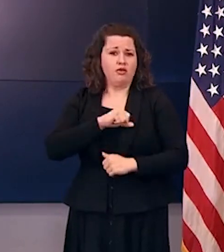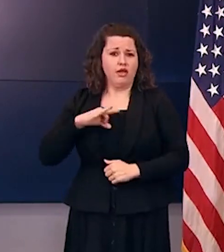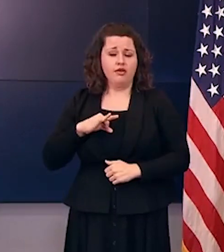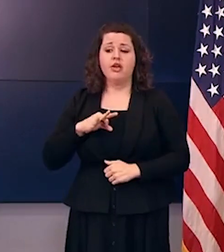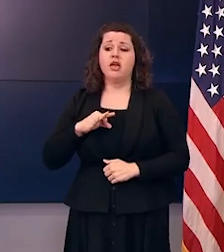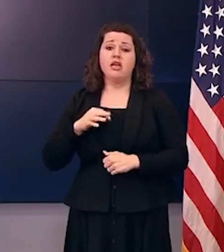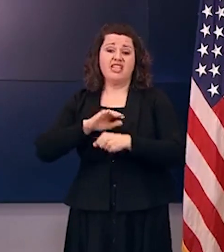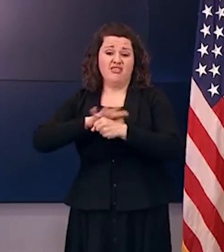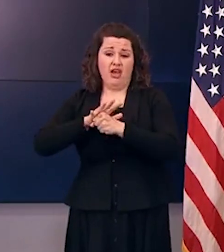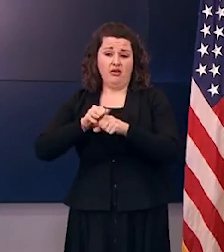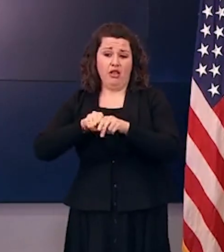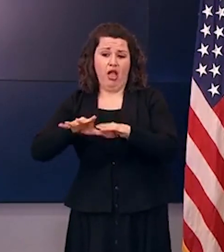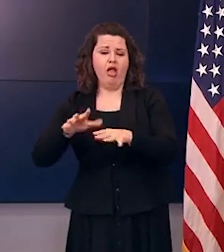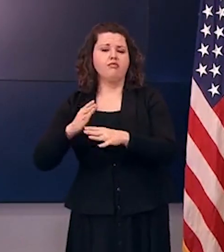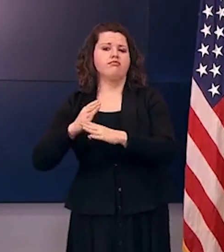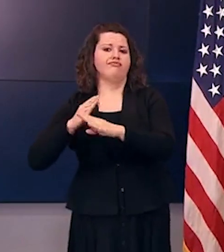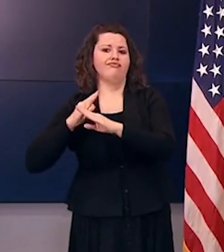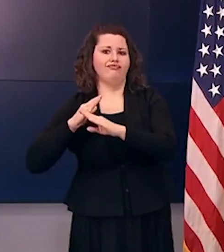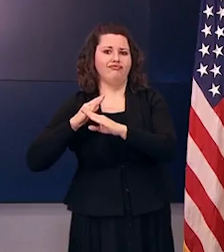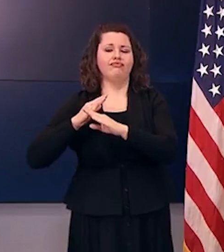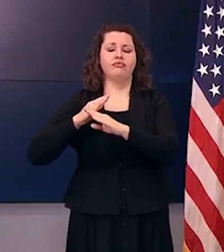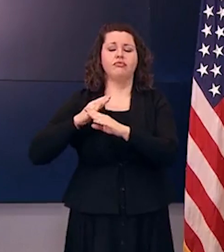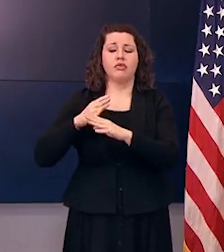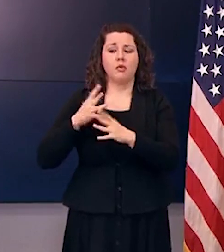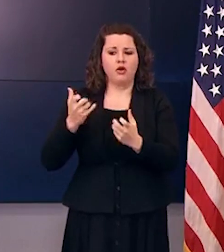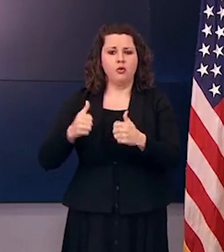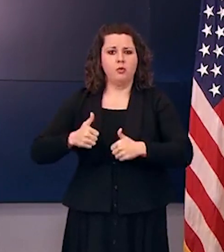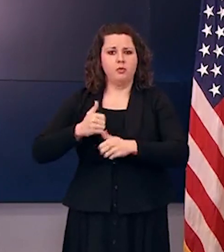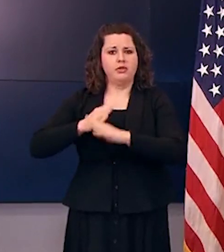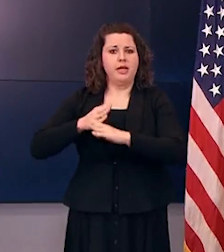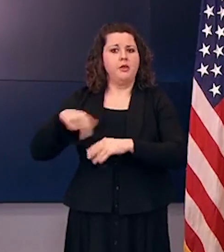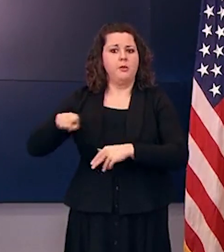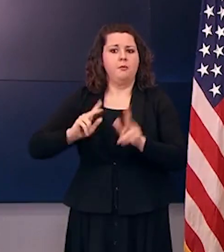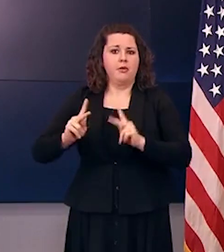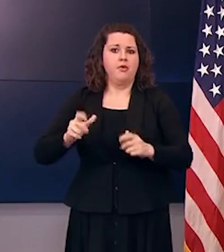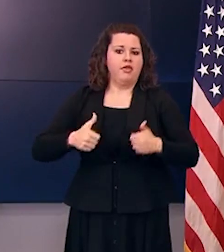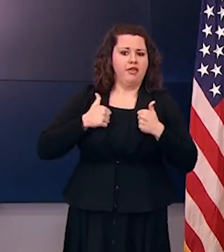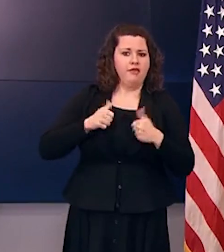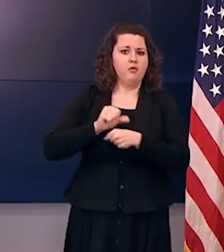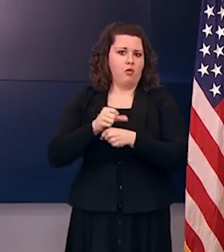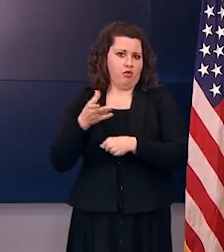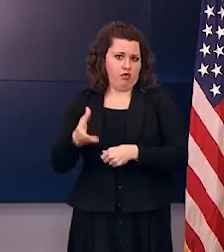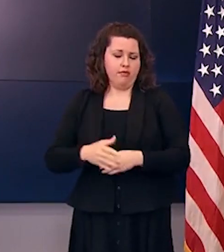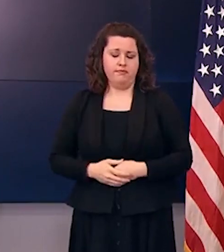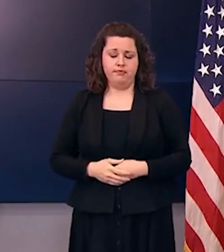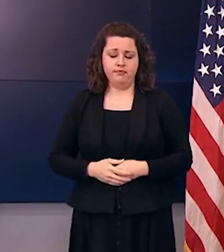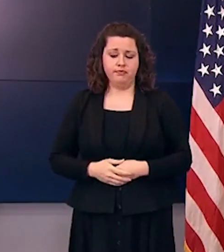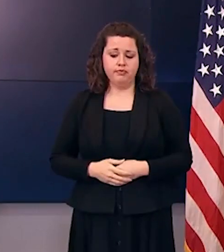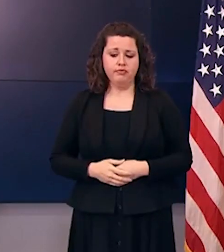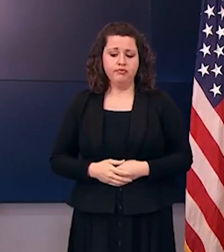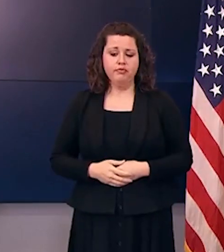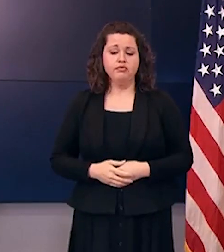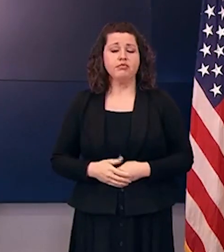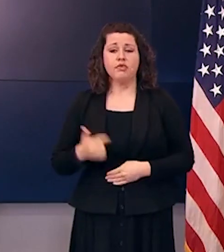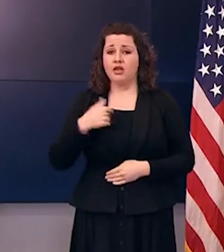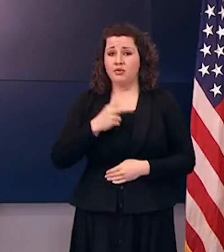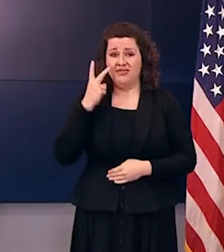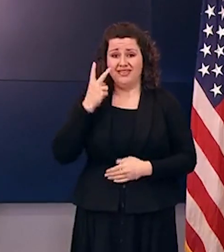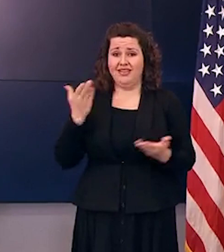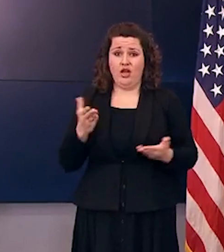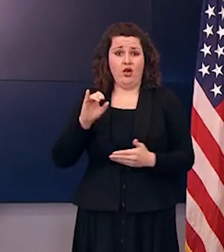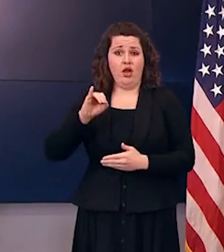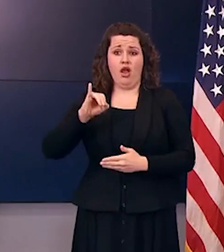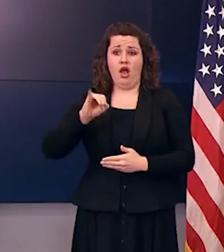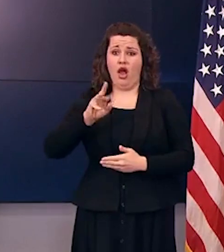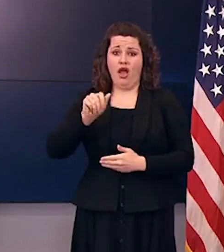spread of the virus in order to protect the people who live and work in these facilities. As we've seen in Iowa and